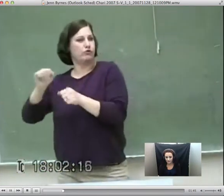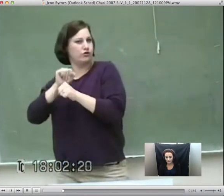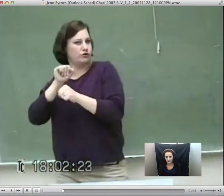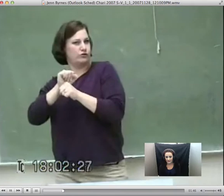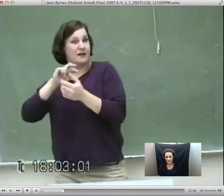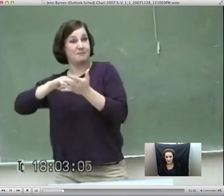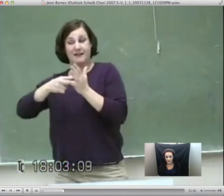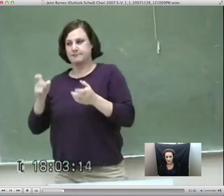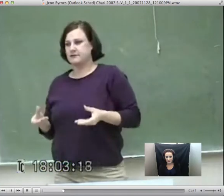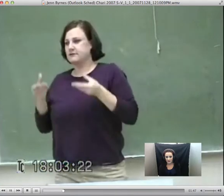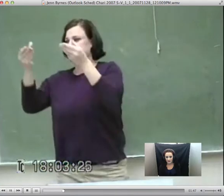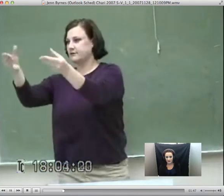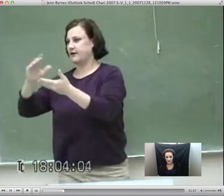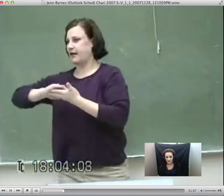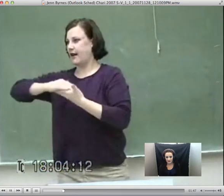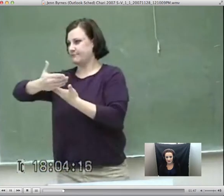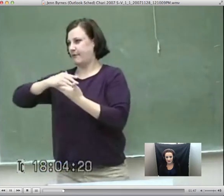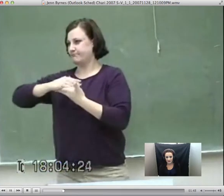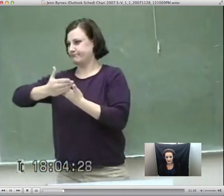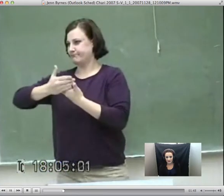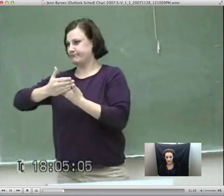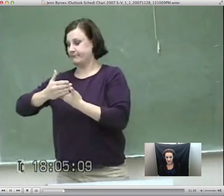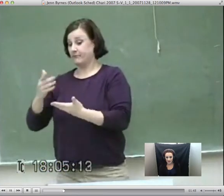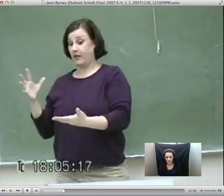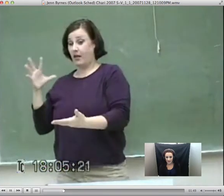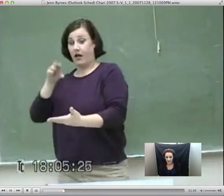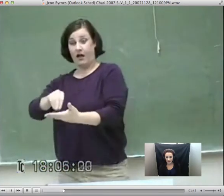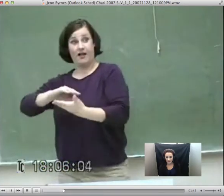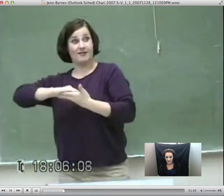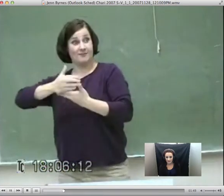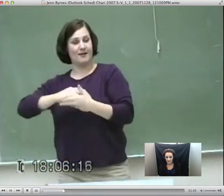I finished my work, and I got my laptop,